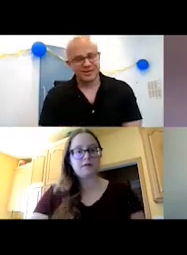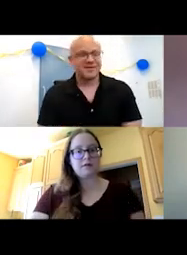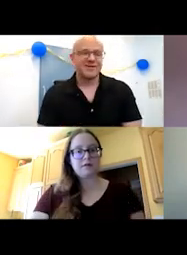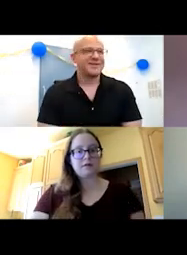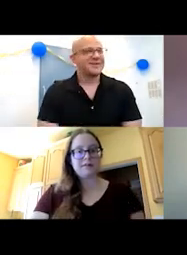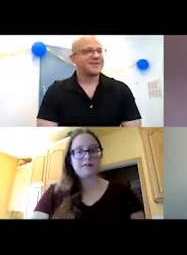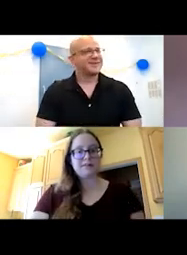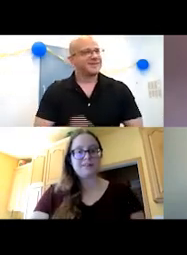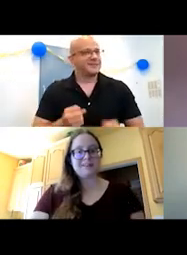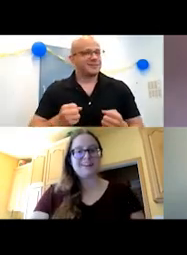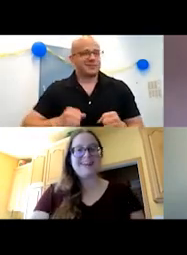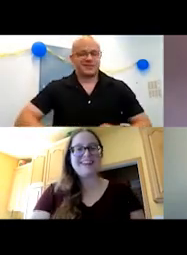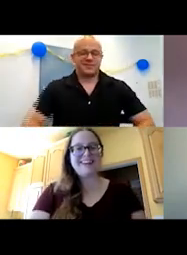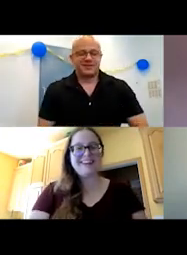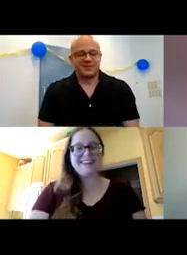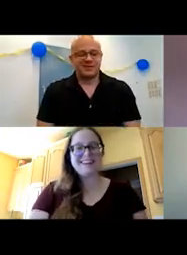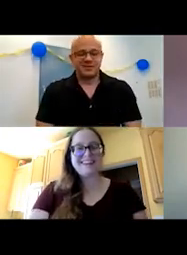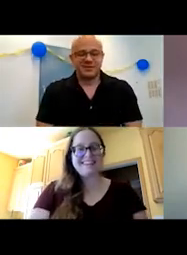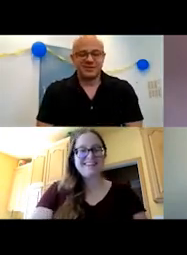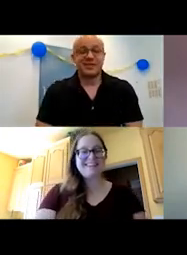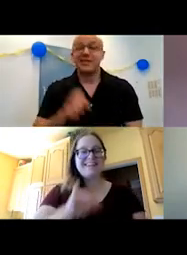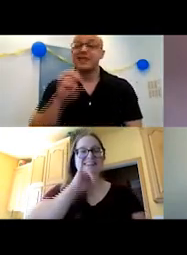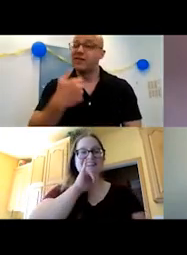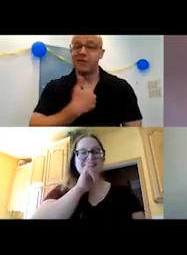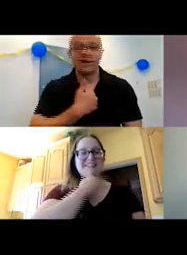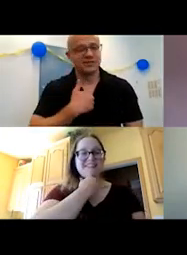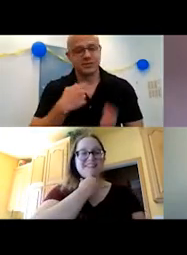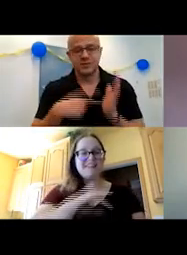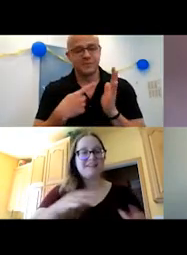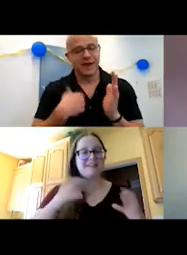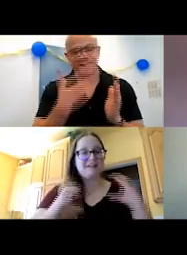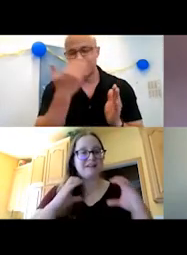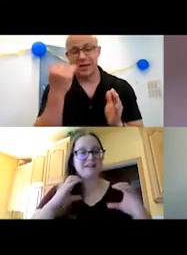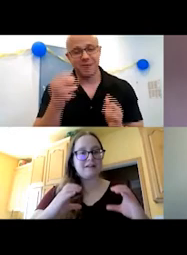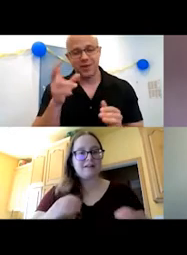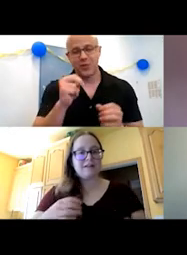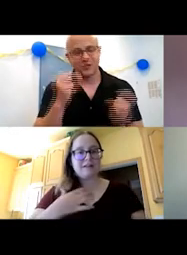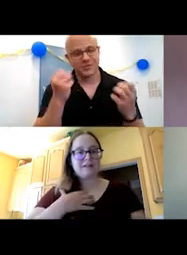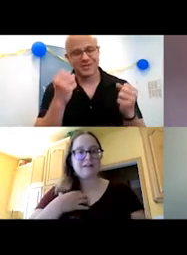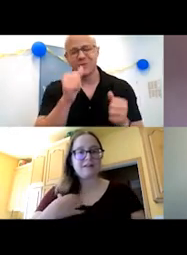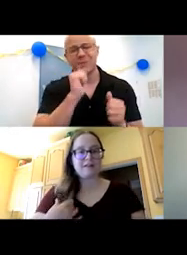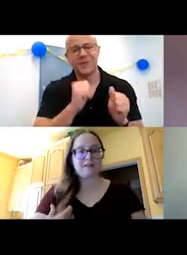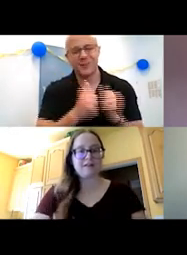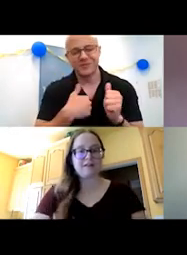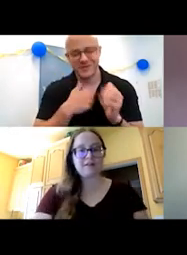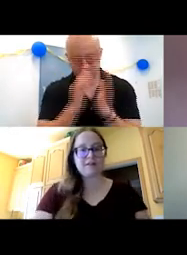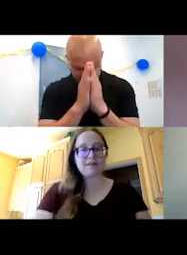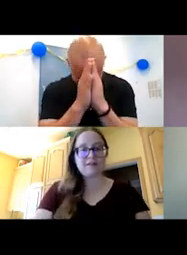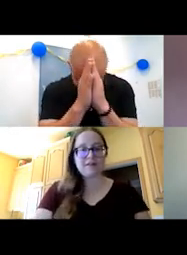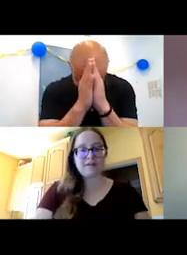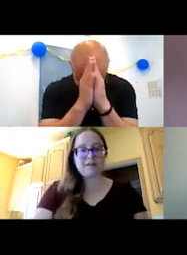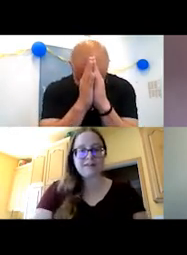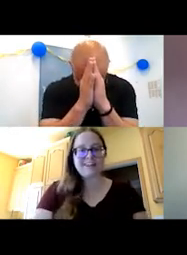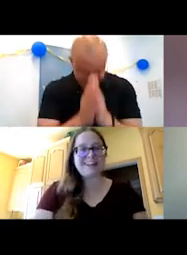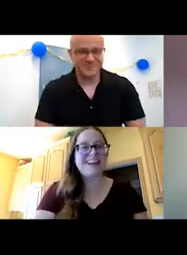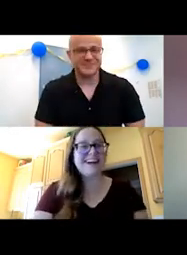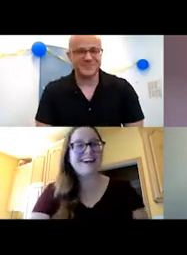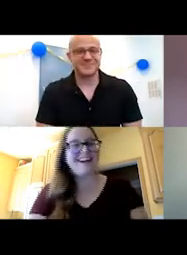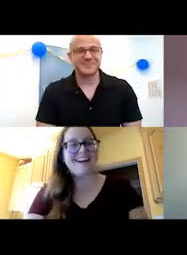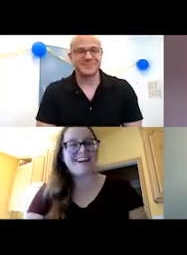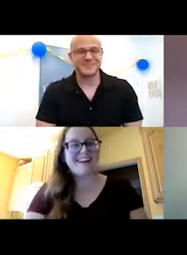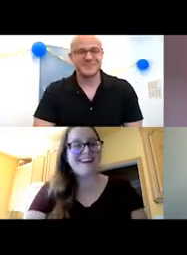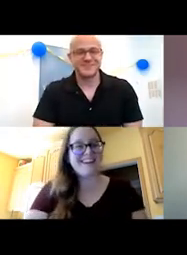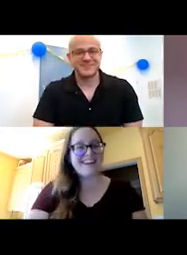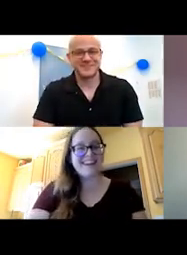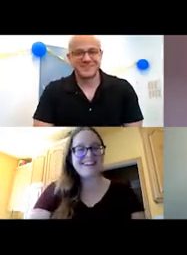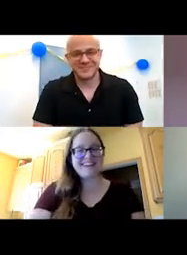Wrong, mistake, yeah. They're very similar, it's hard sometimes. Even myself, I forget, so please be patient with